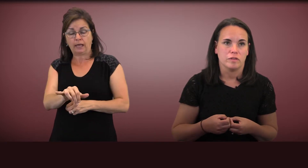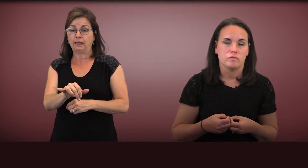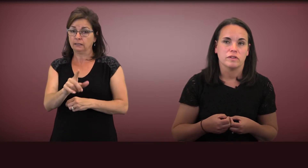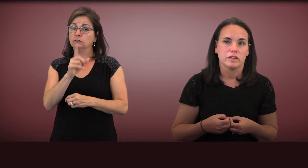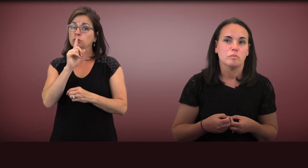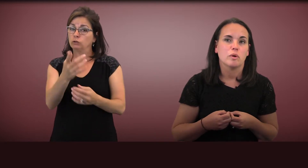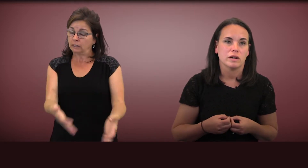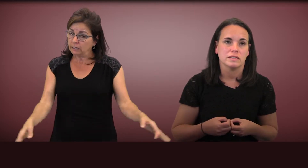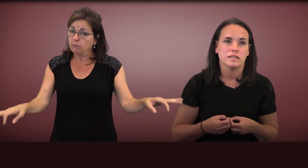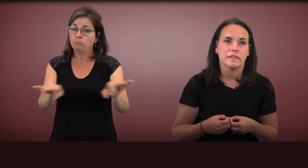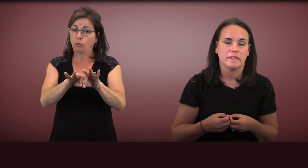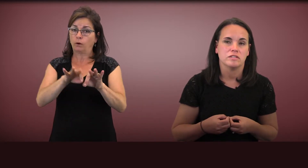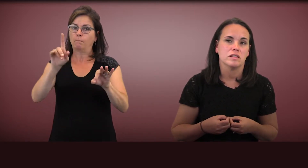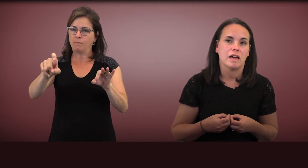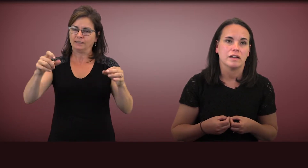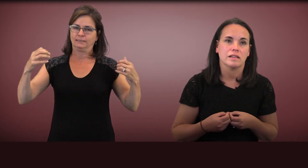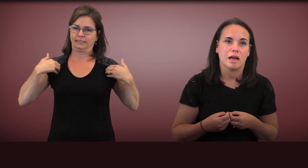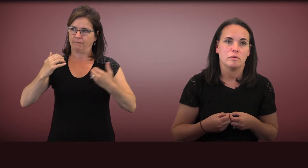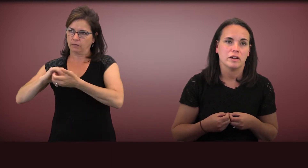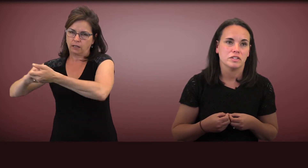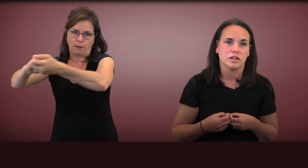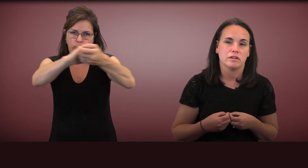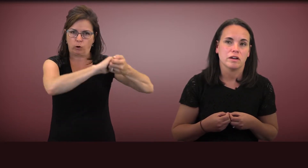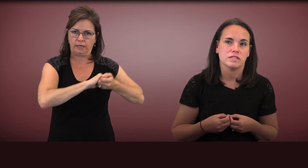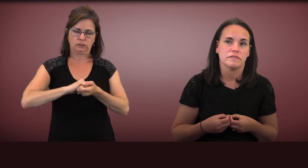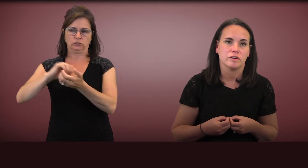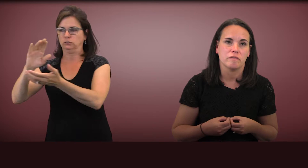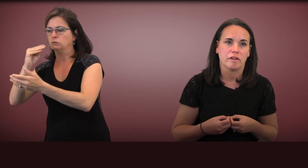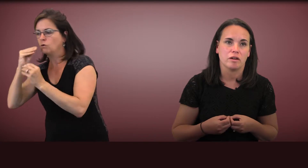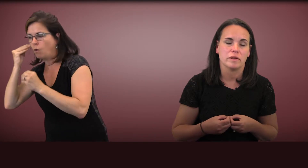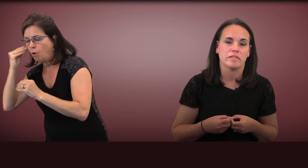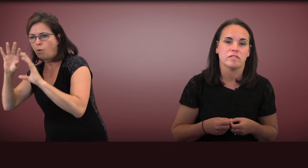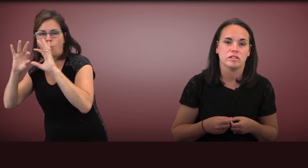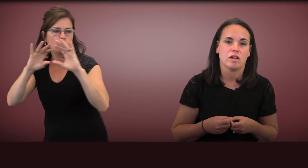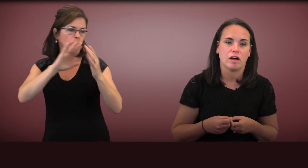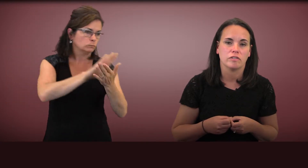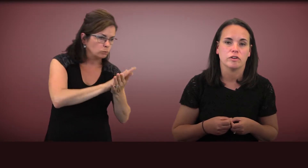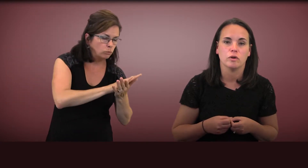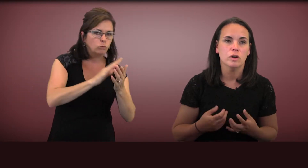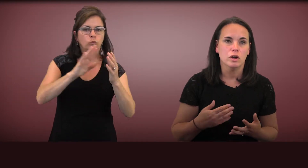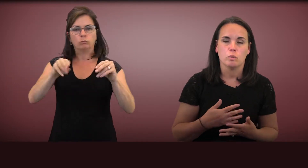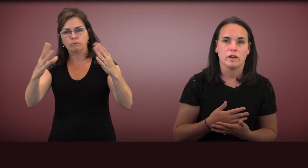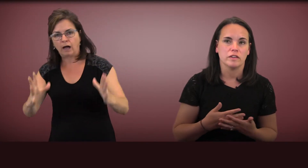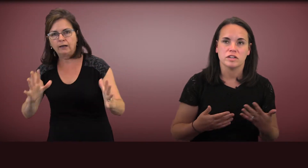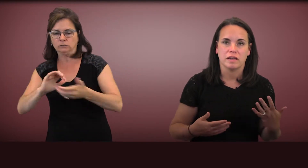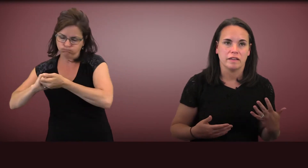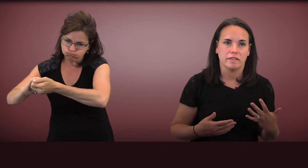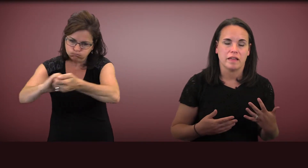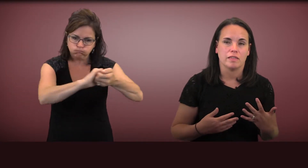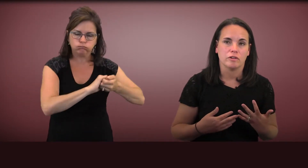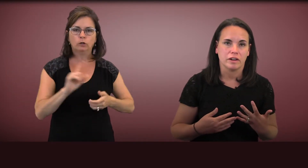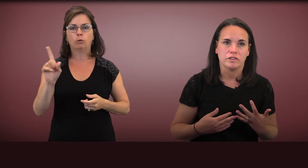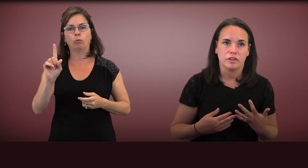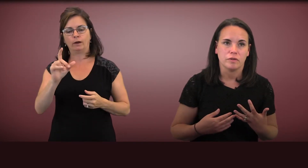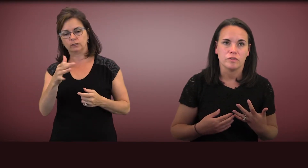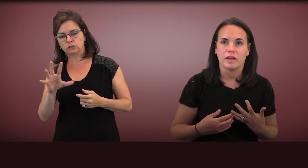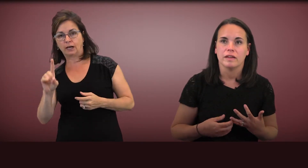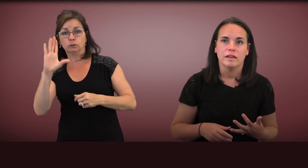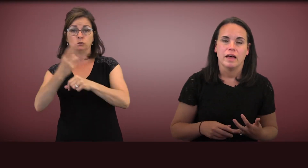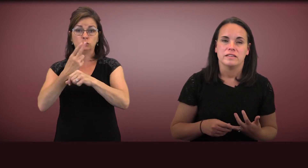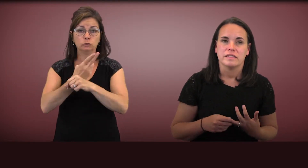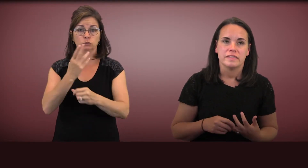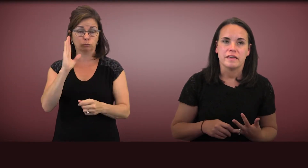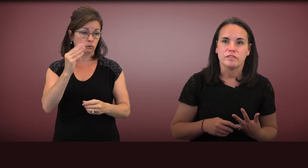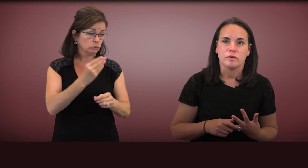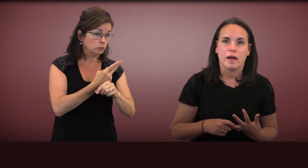being used, it's really important that there's a lot of collaboration across different environments to talk through where the child is at learning to use